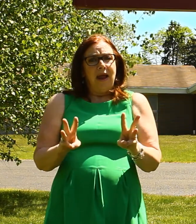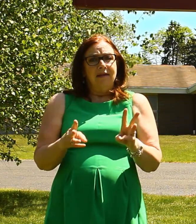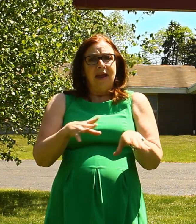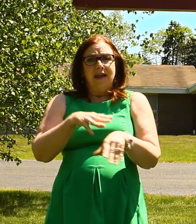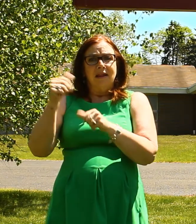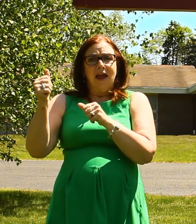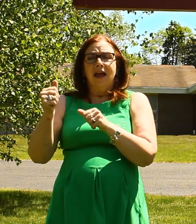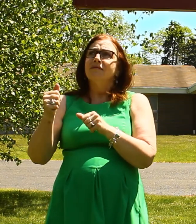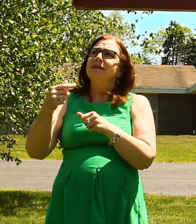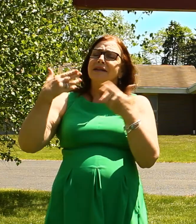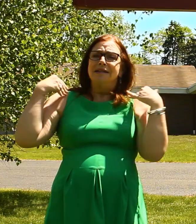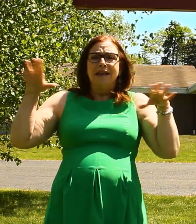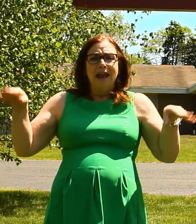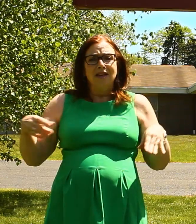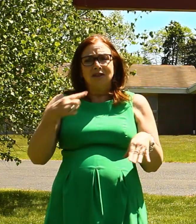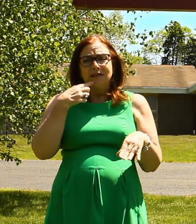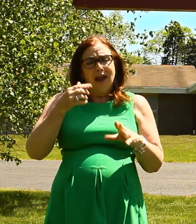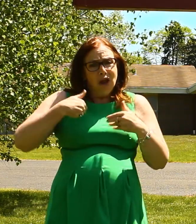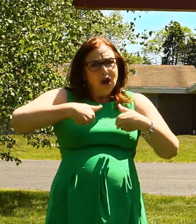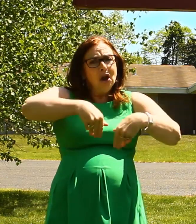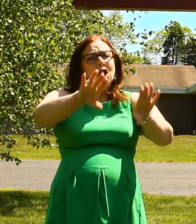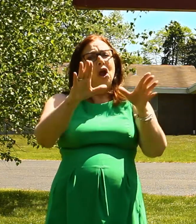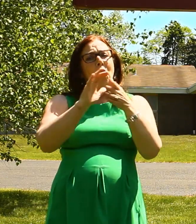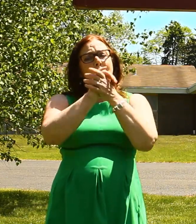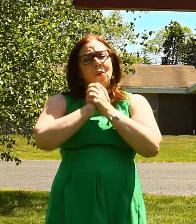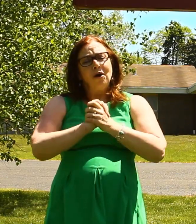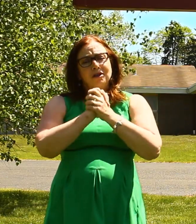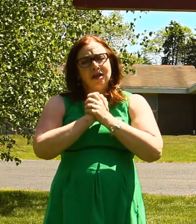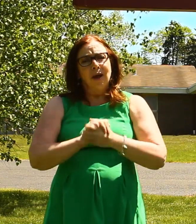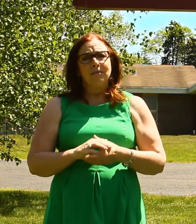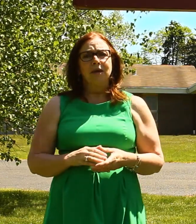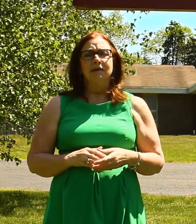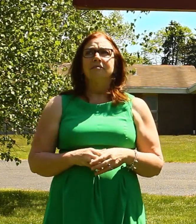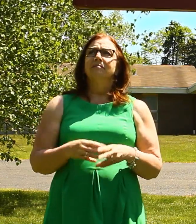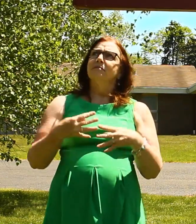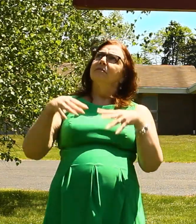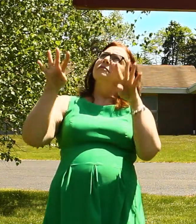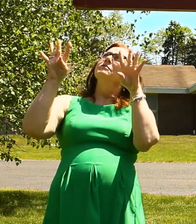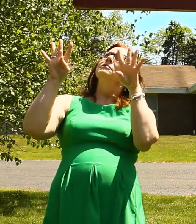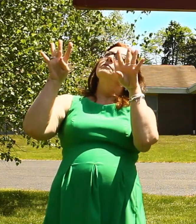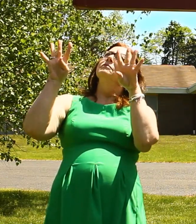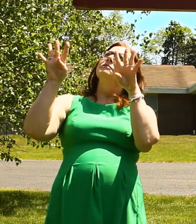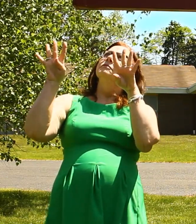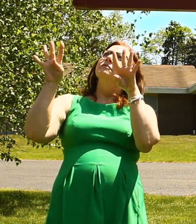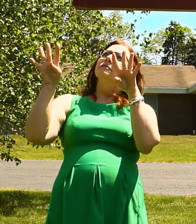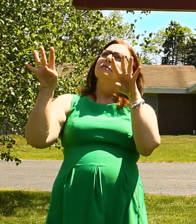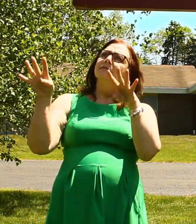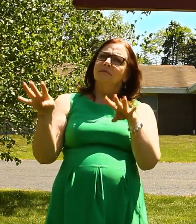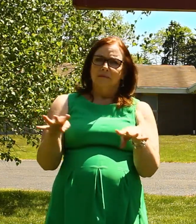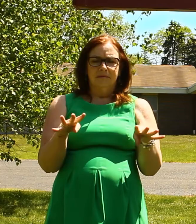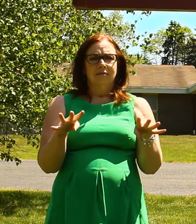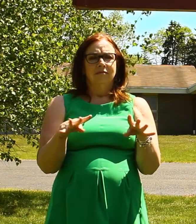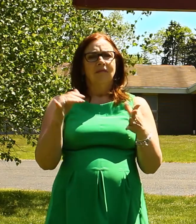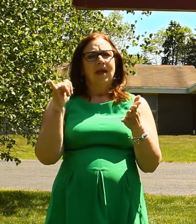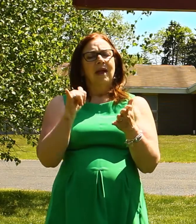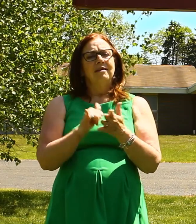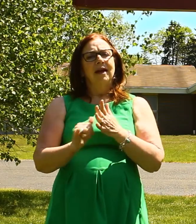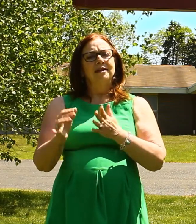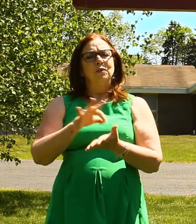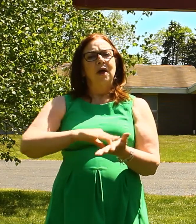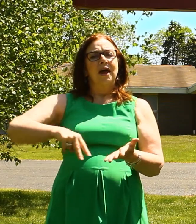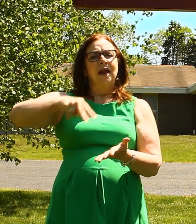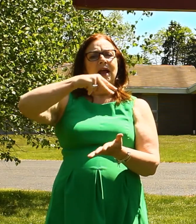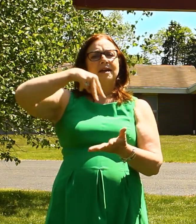Go and worship." And that's what Ascension Day is all about,